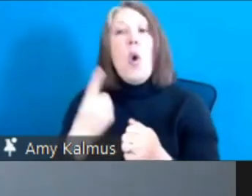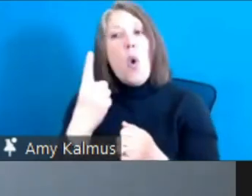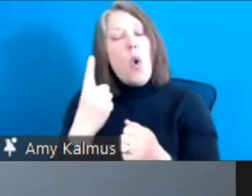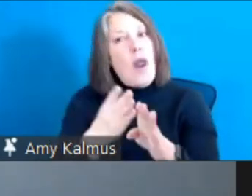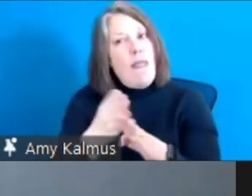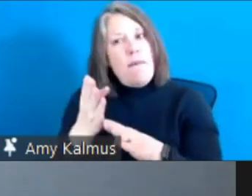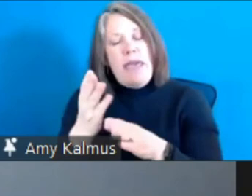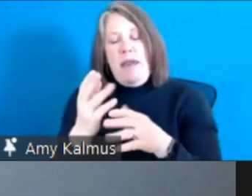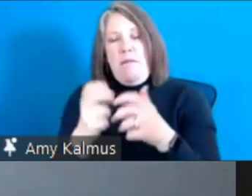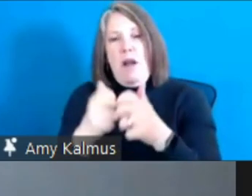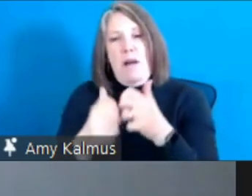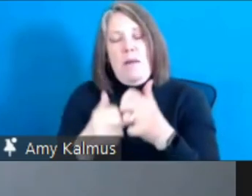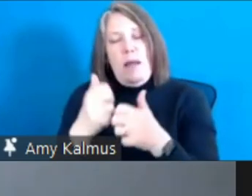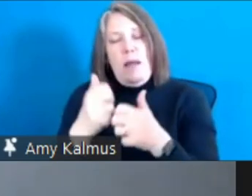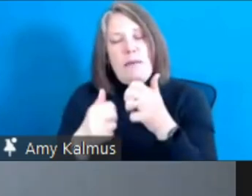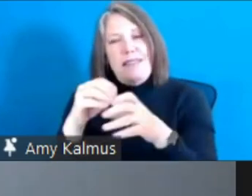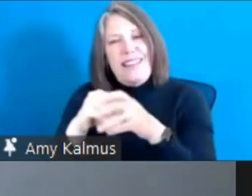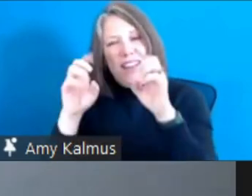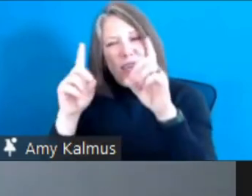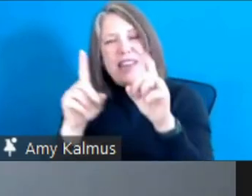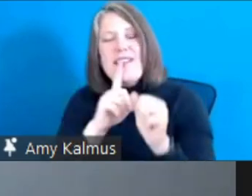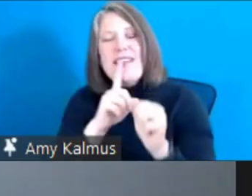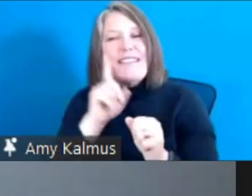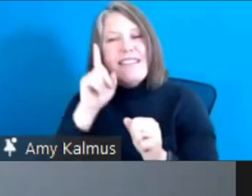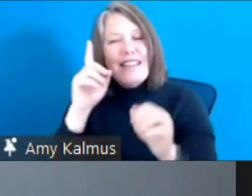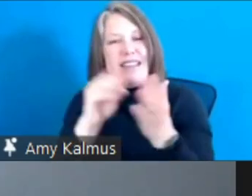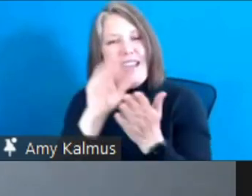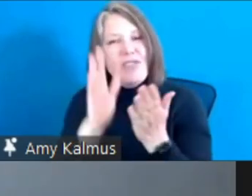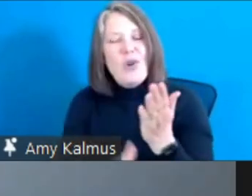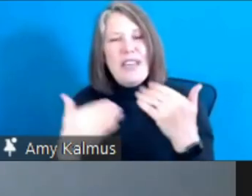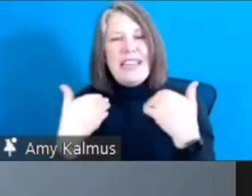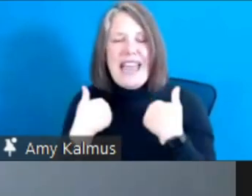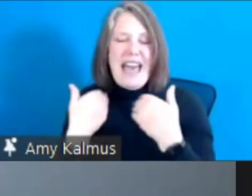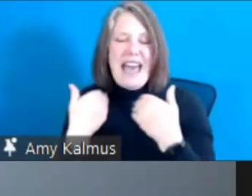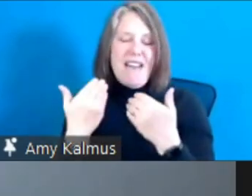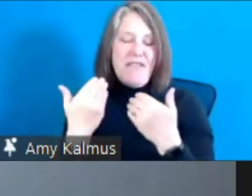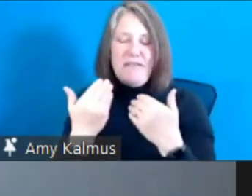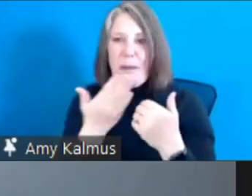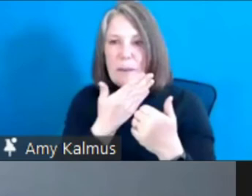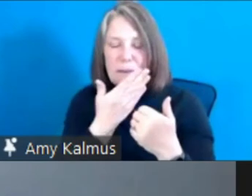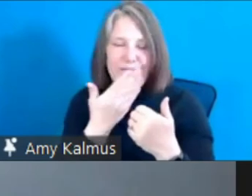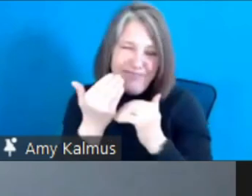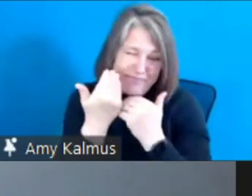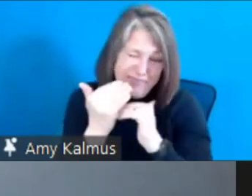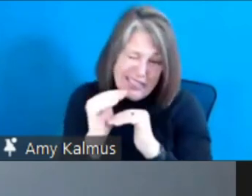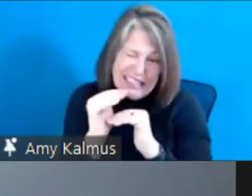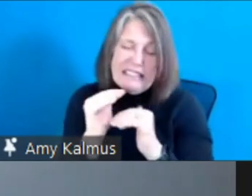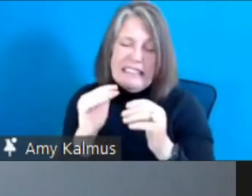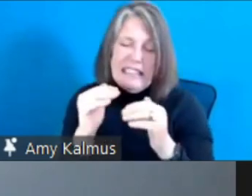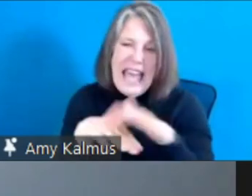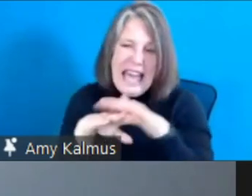in education is that deaf students have little access to qualified interpreters, and that's a primary